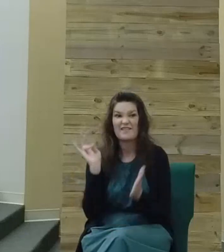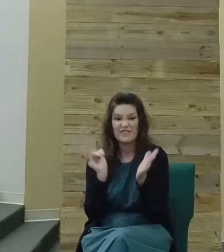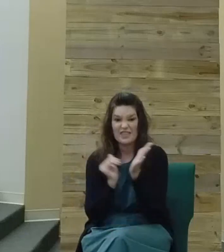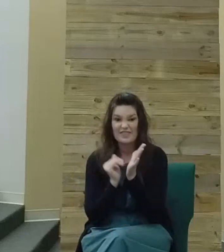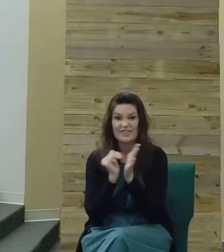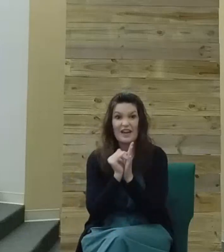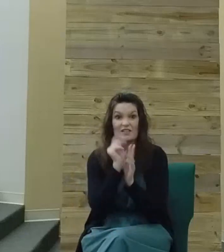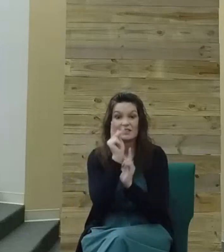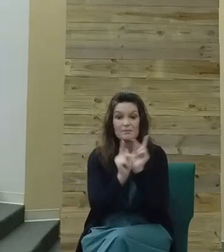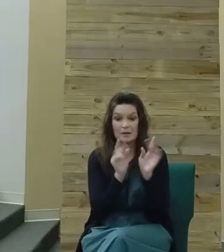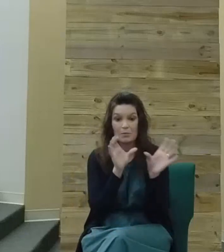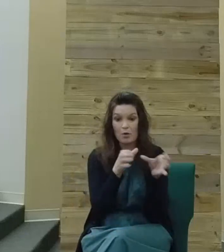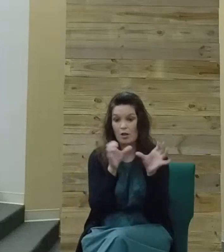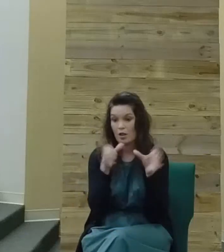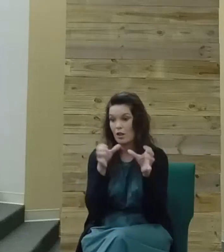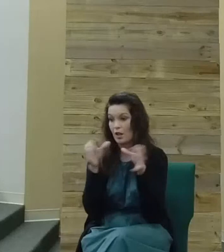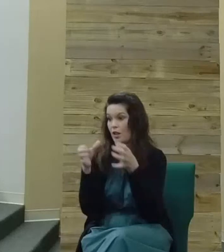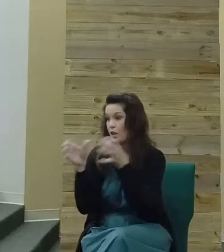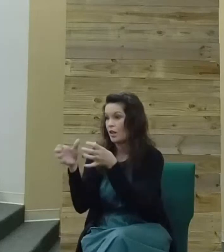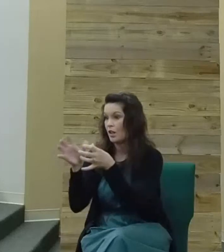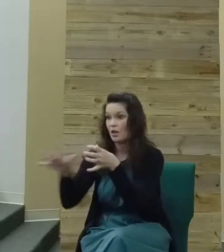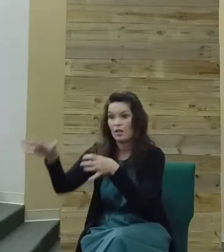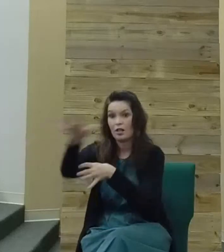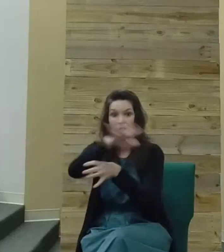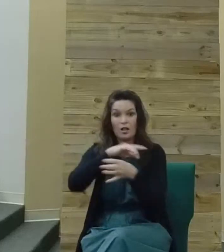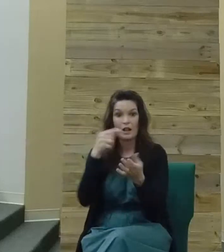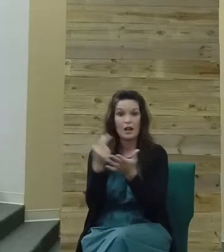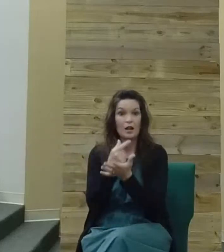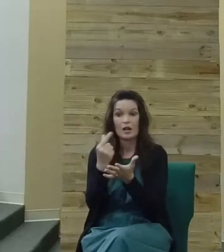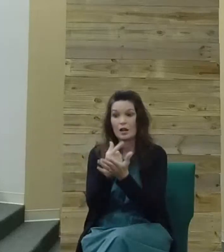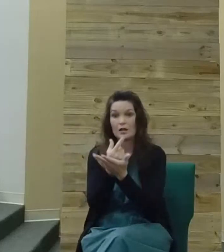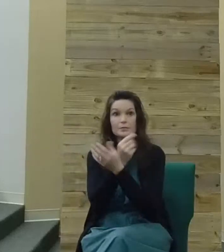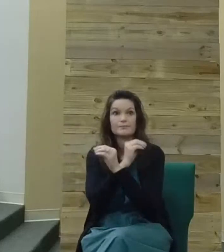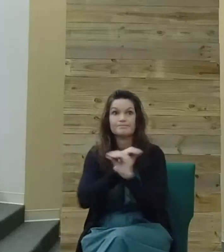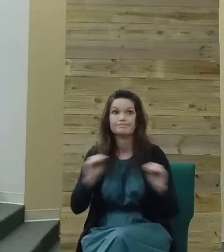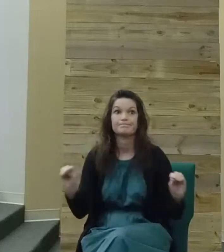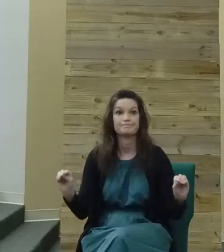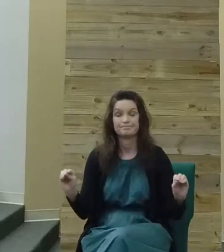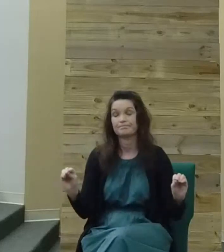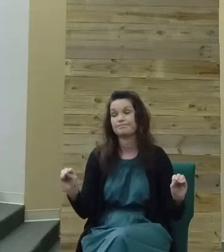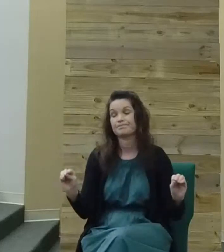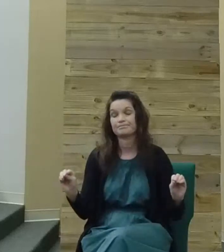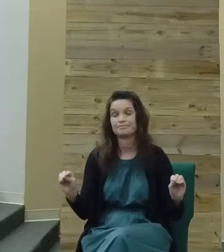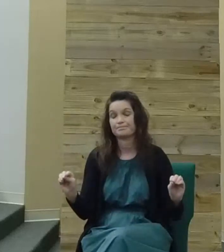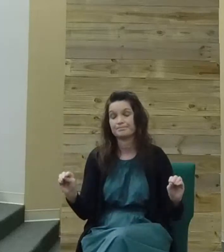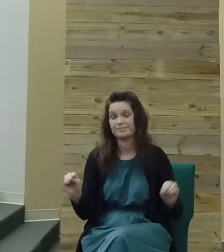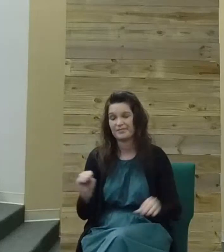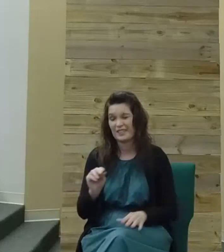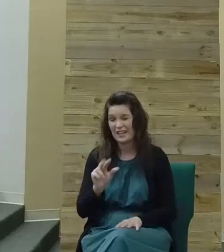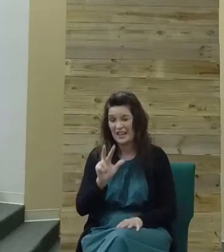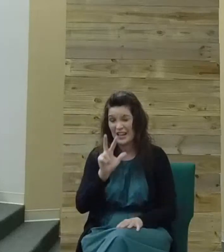7,000 people groups in our world that have no access to the gospel.